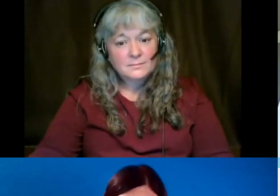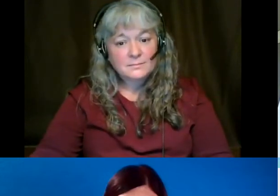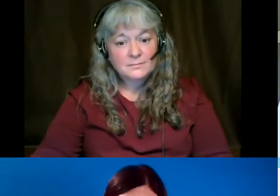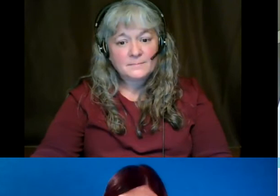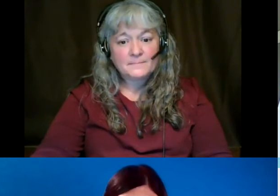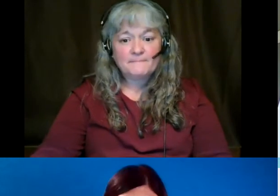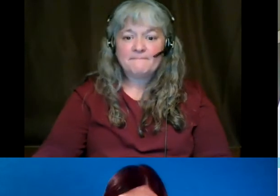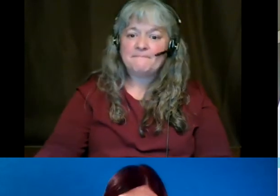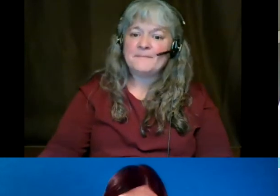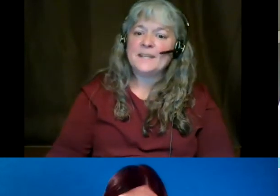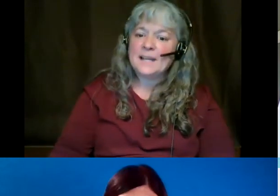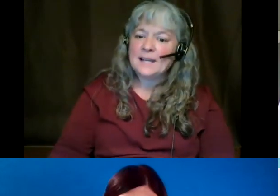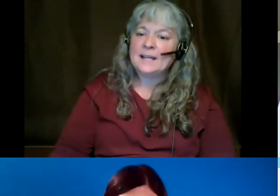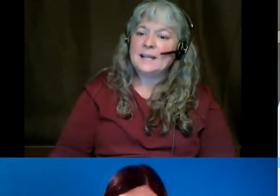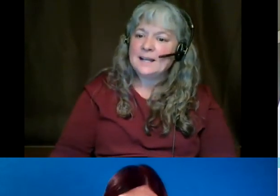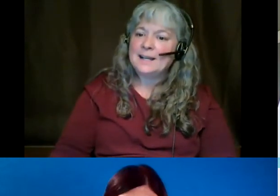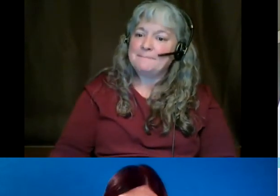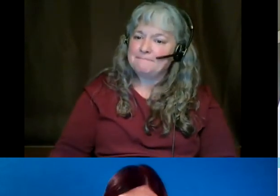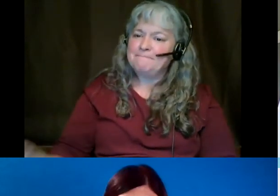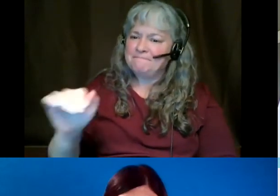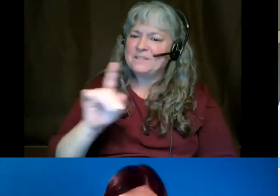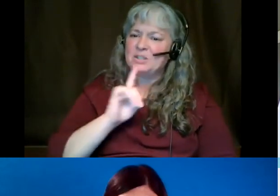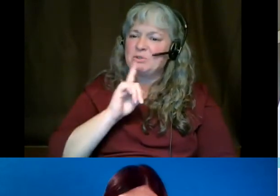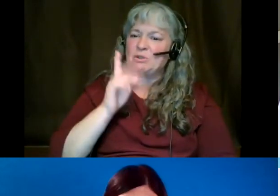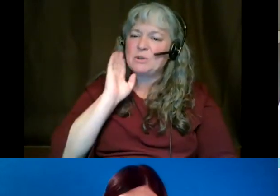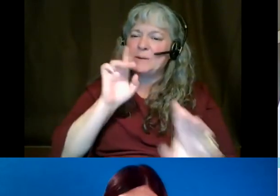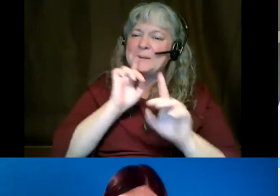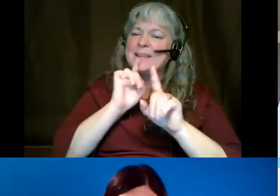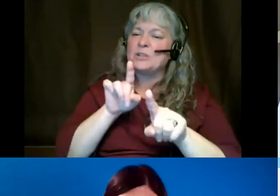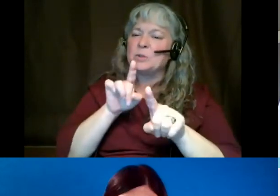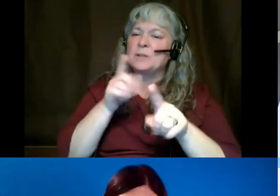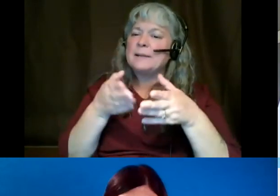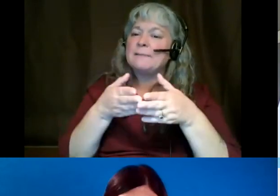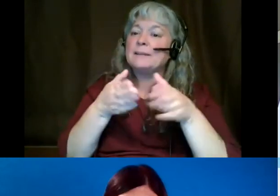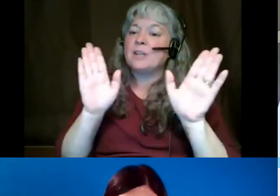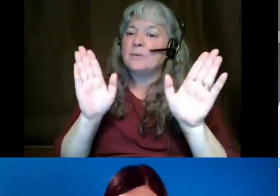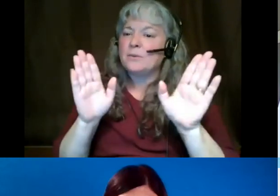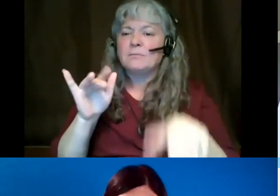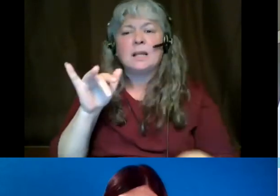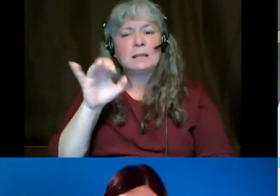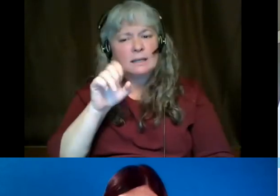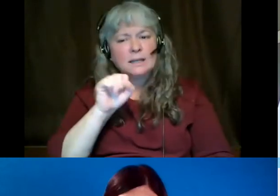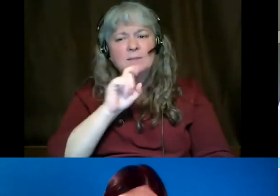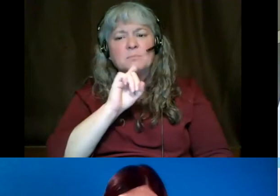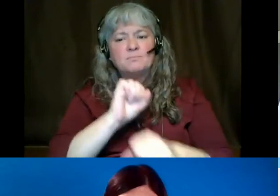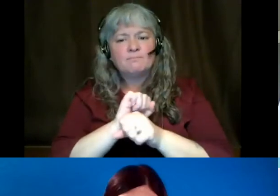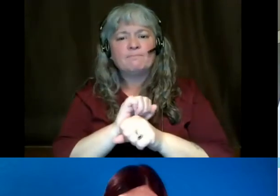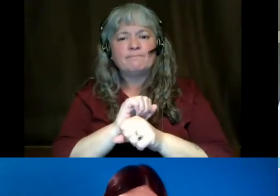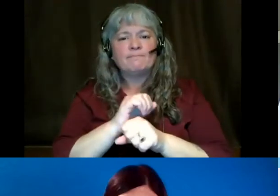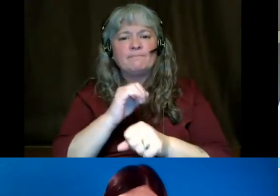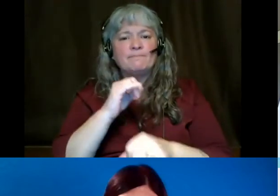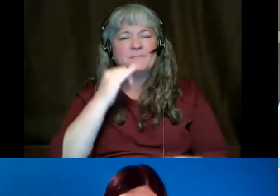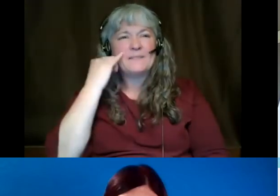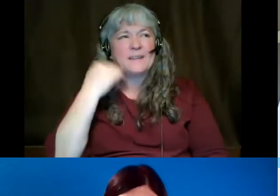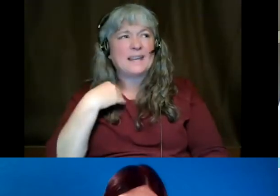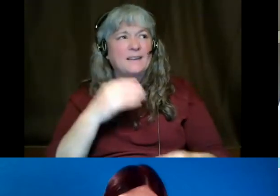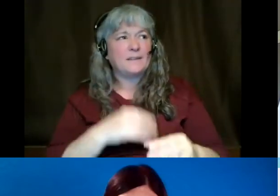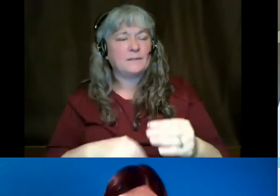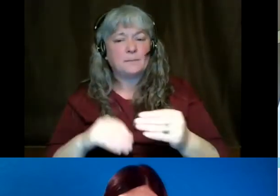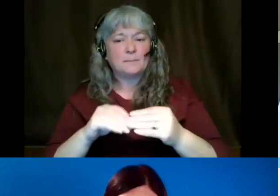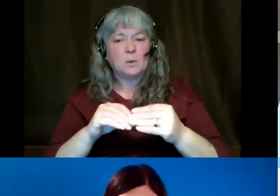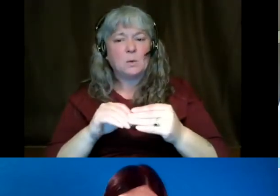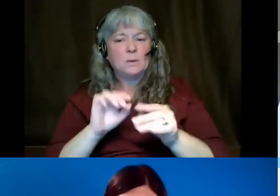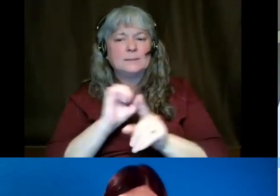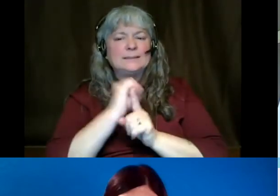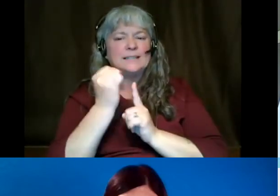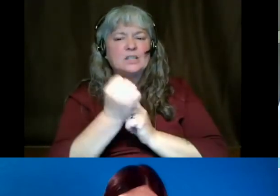Sure. I'm going to answer that question kind of broadly. By all means, if you had some more context to that question, feel free to throw it